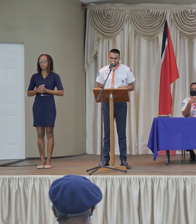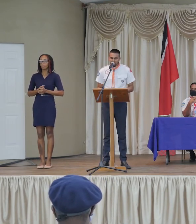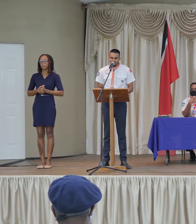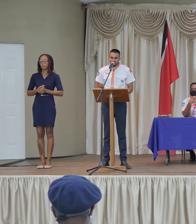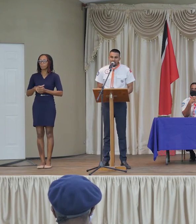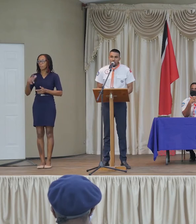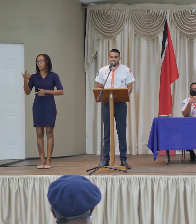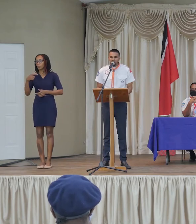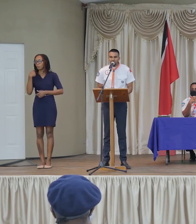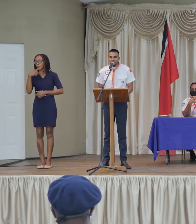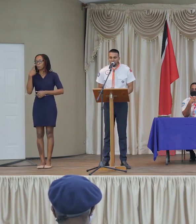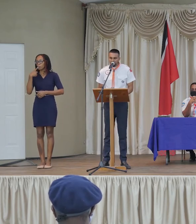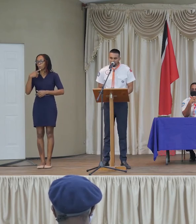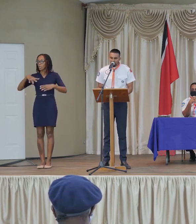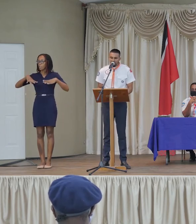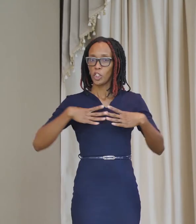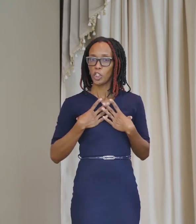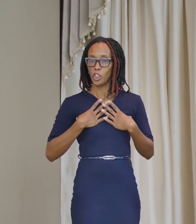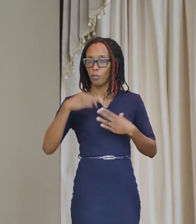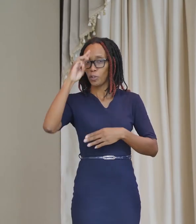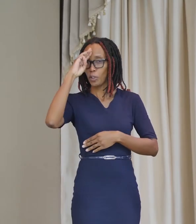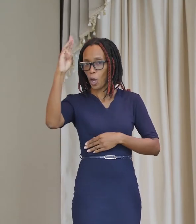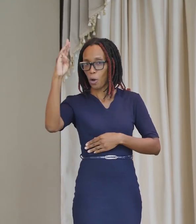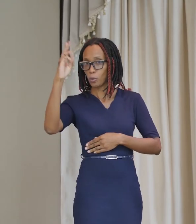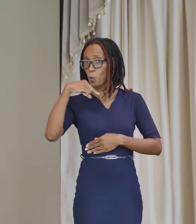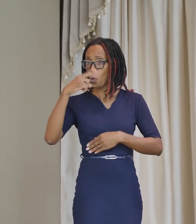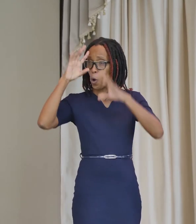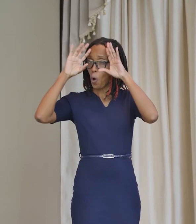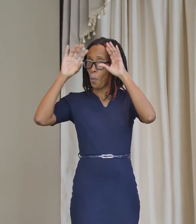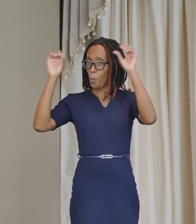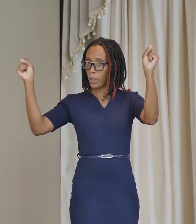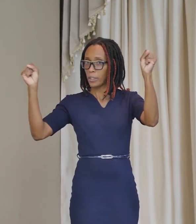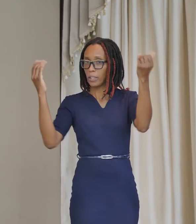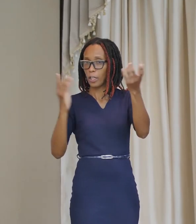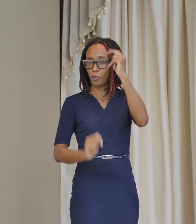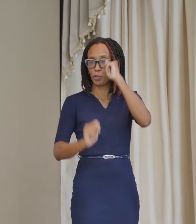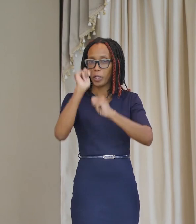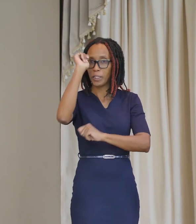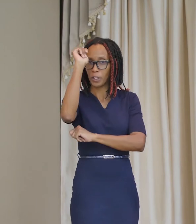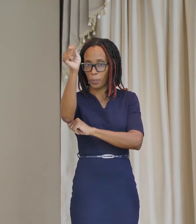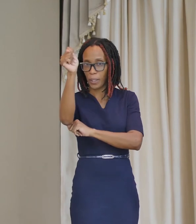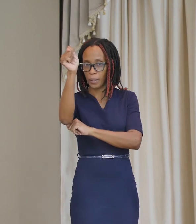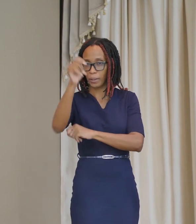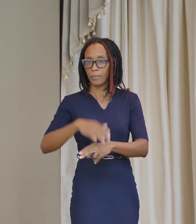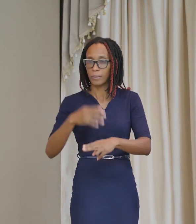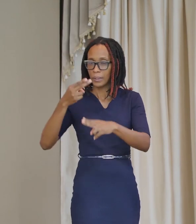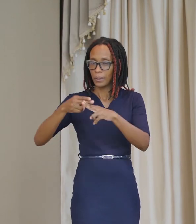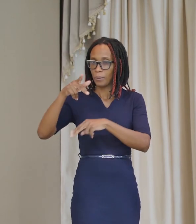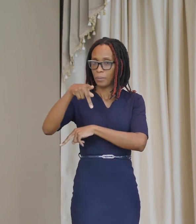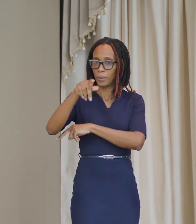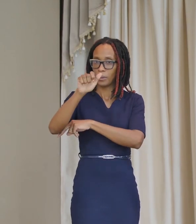welcome our Chief Scout, the President of the Republic of Trinidad and Tobago, Her